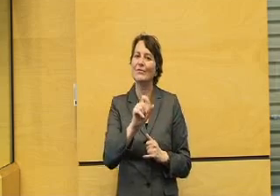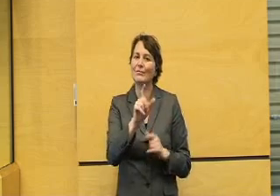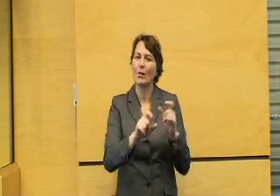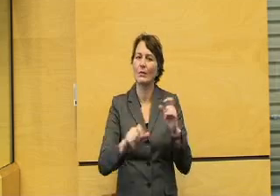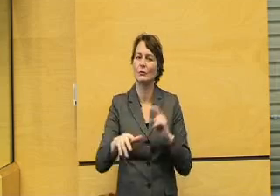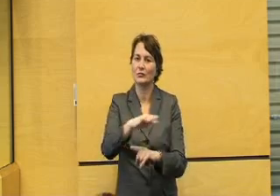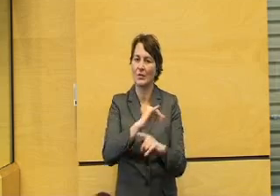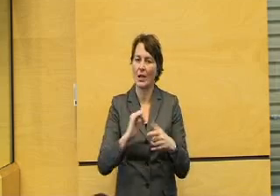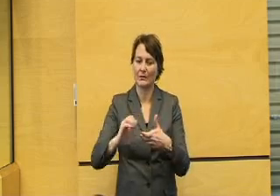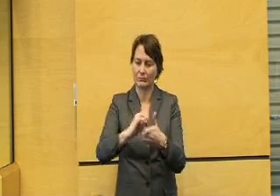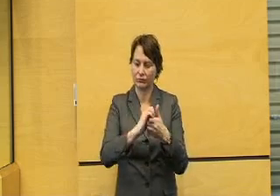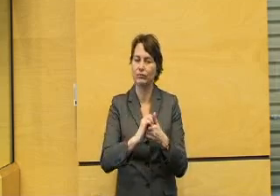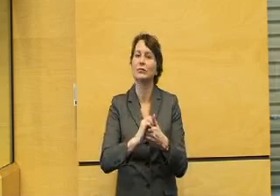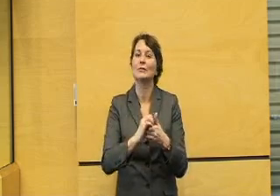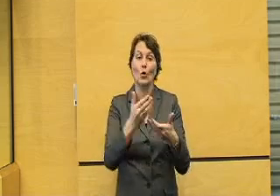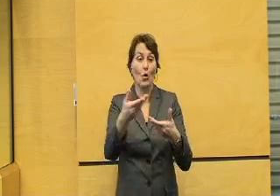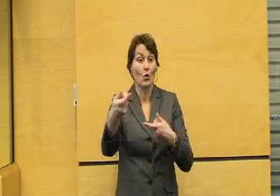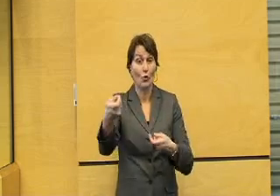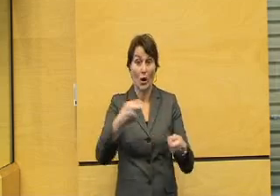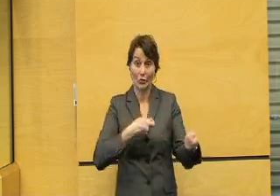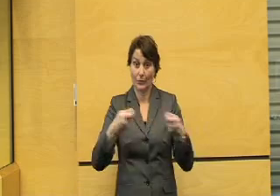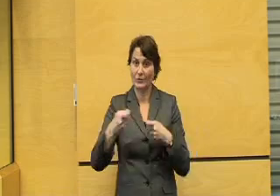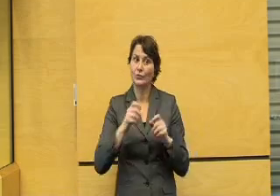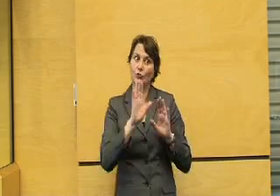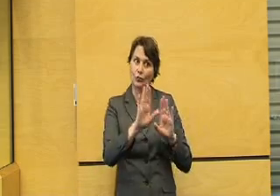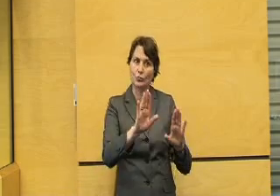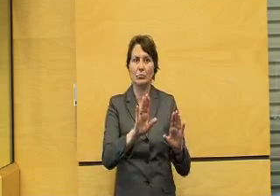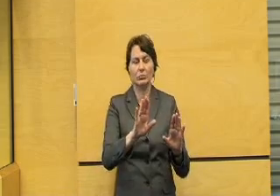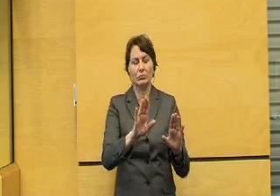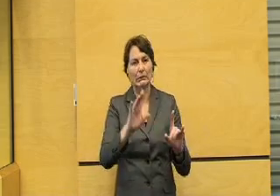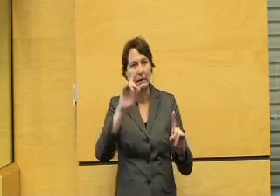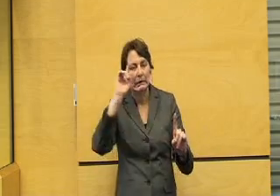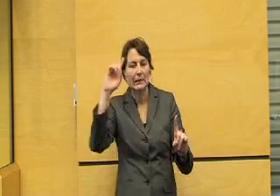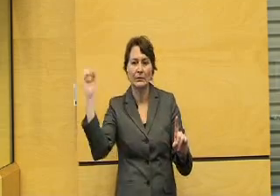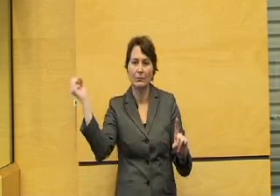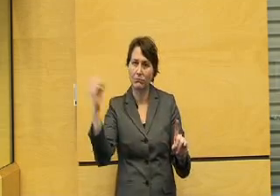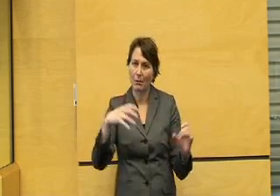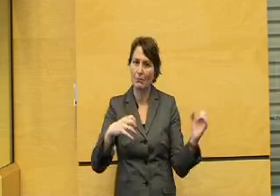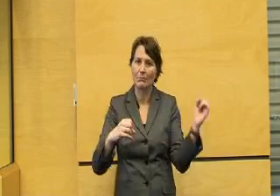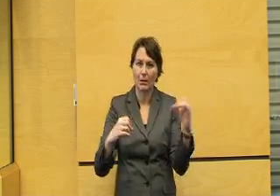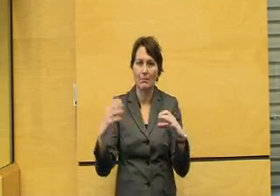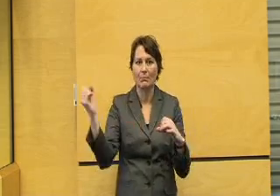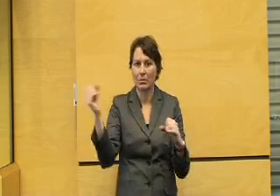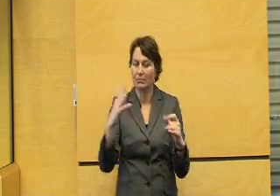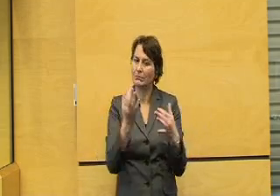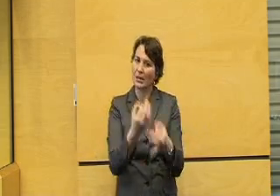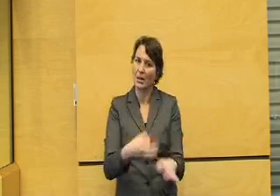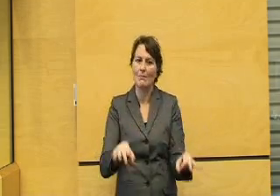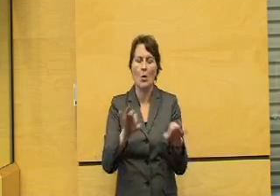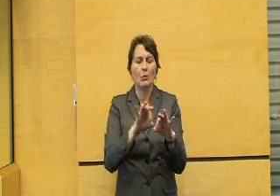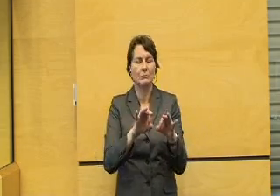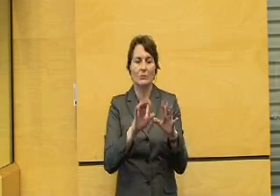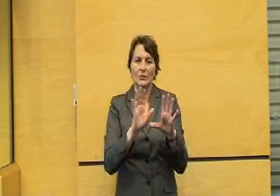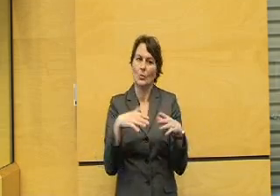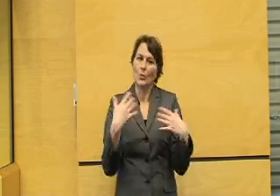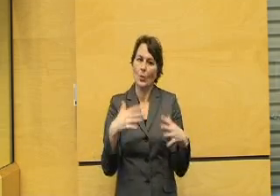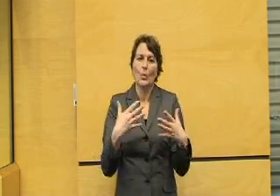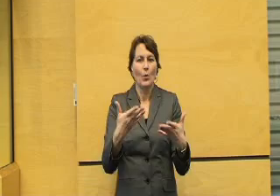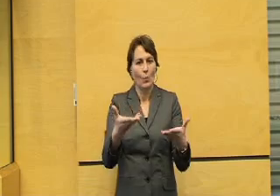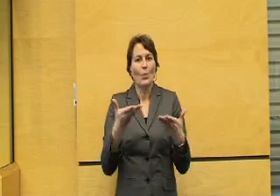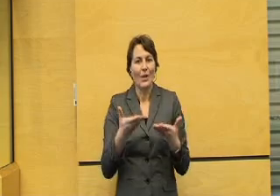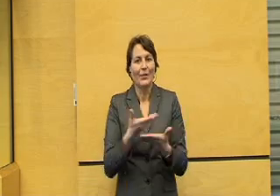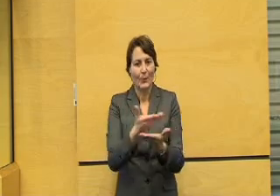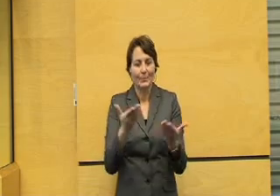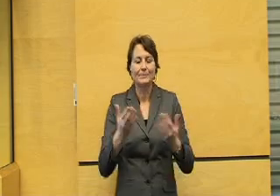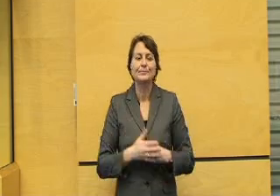constructive dialogue. Your voices are so important to our work and always most welcome. And thank you also